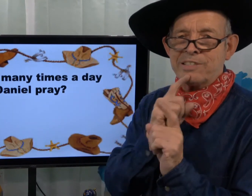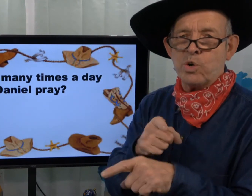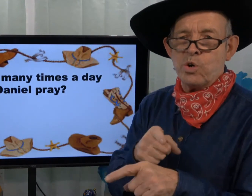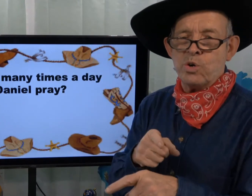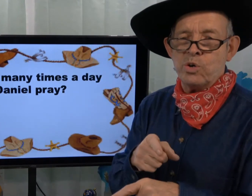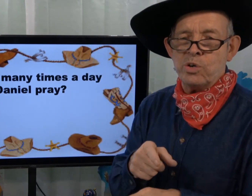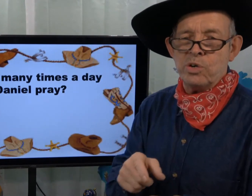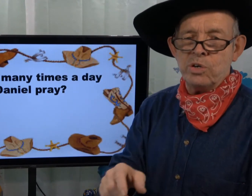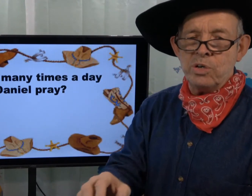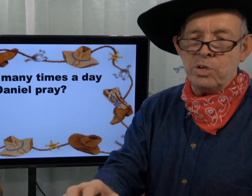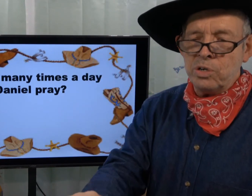answer?